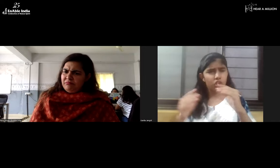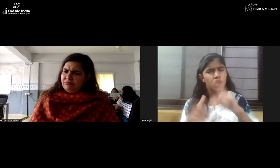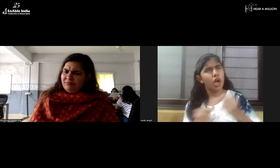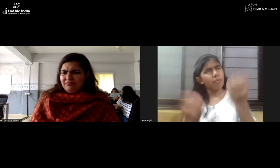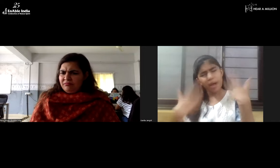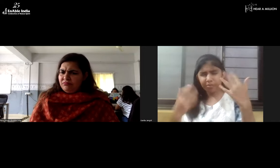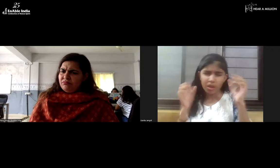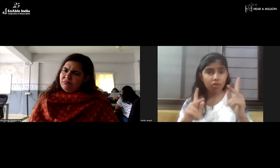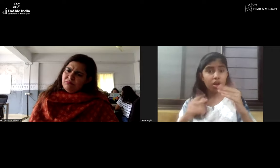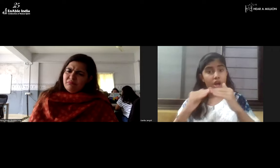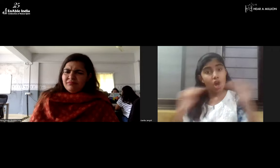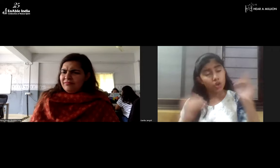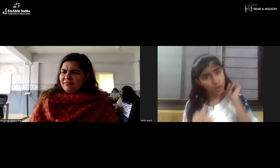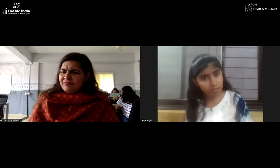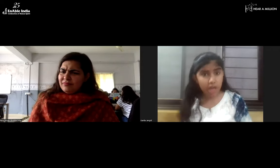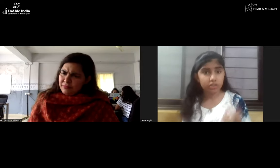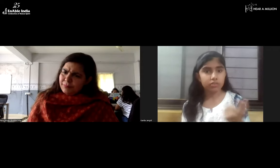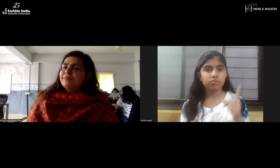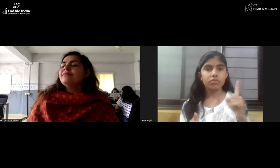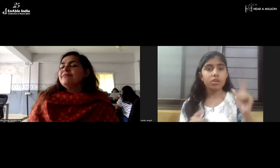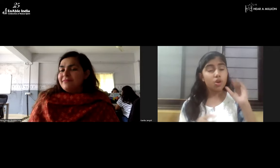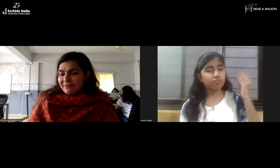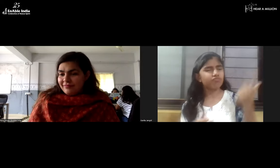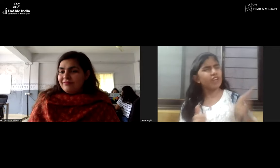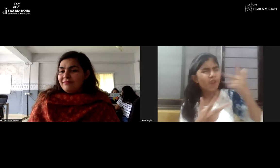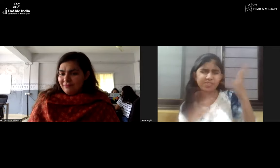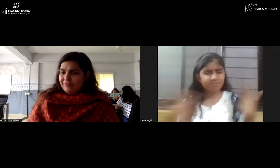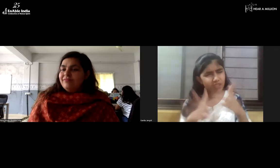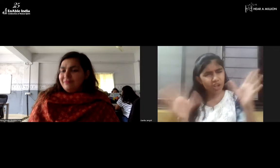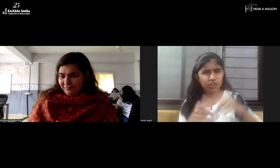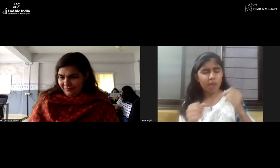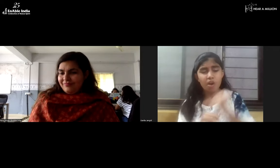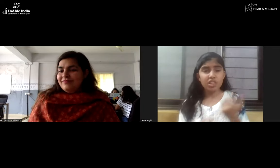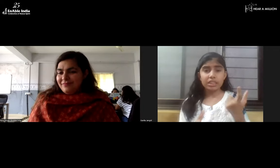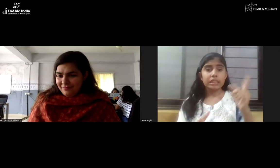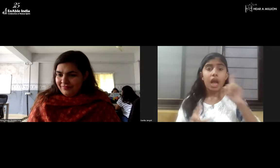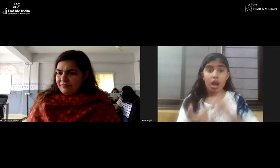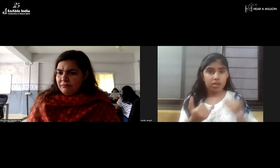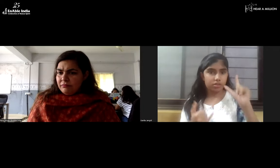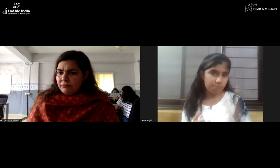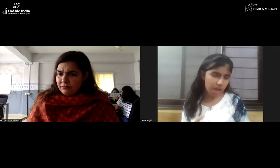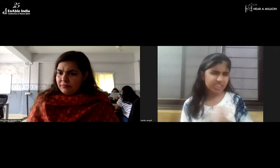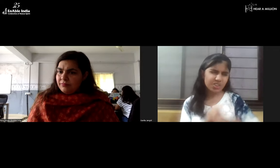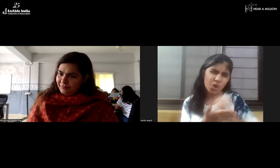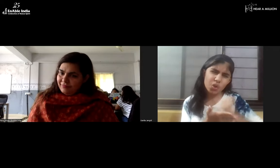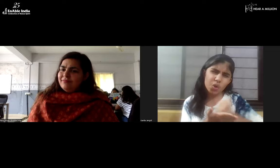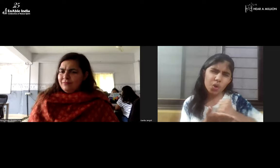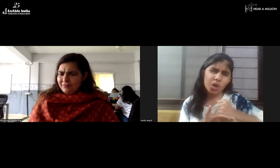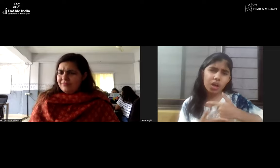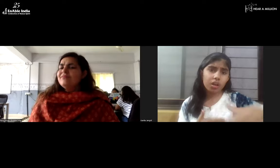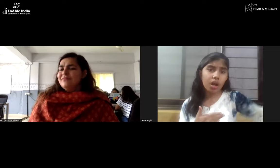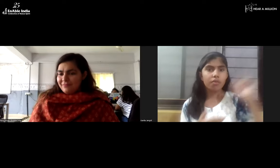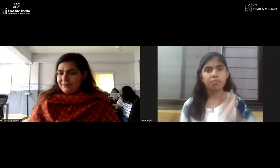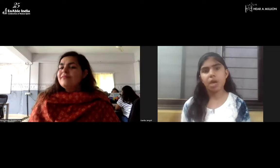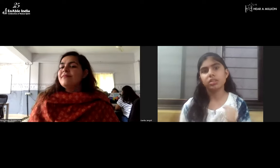So happy to have you all, sweet children, here. So, yes, now we will start with the questions. So, who's going to go first? So,